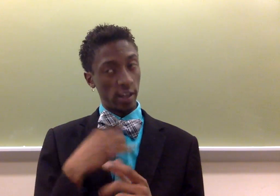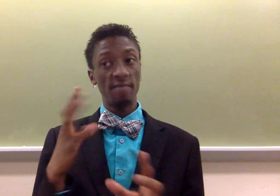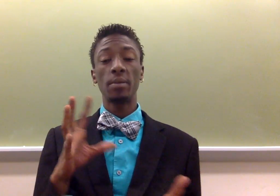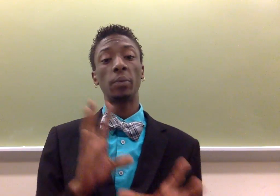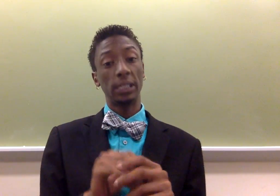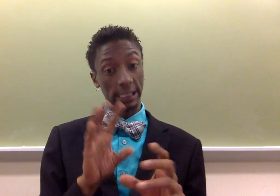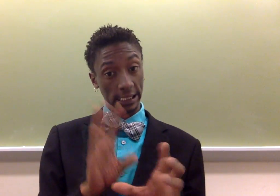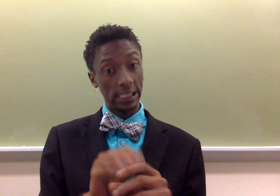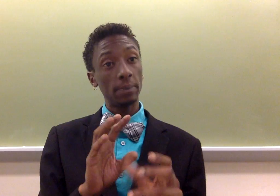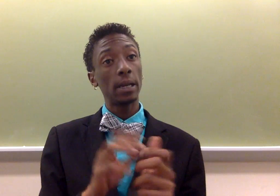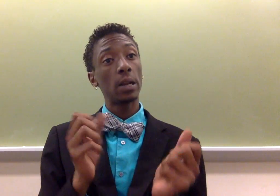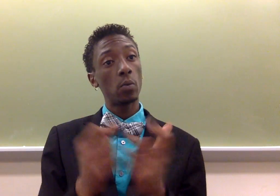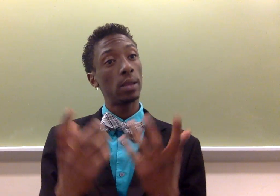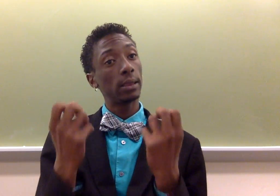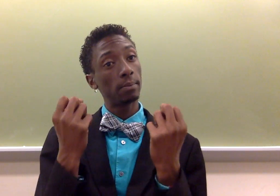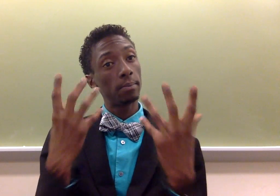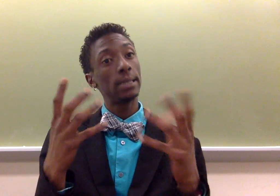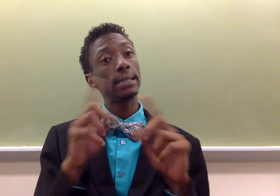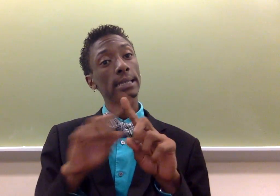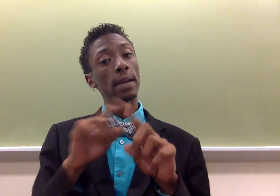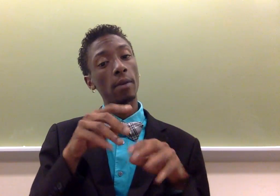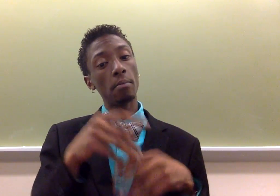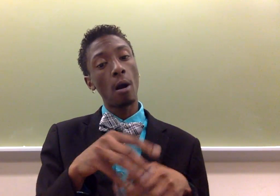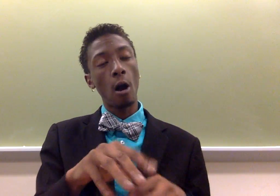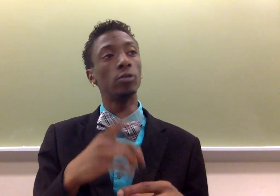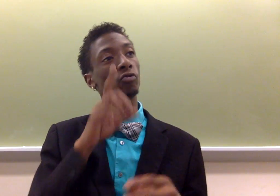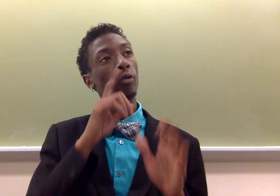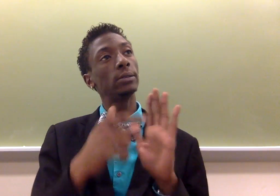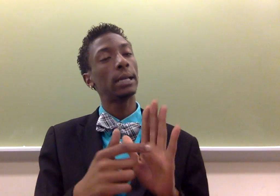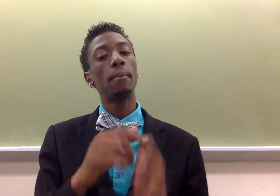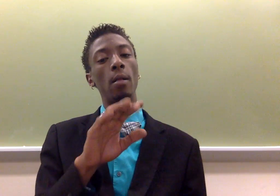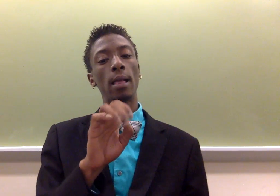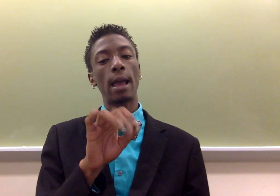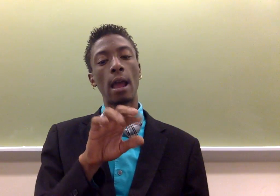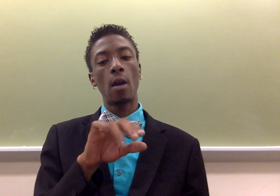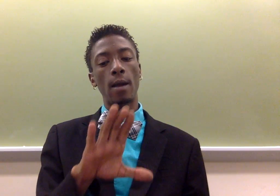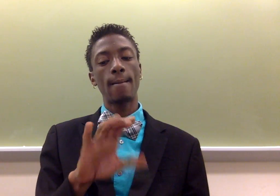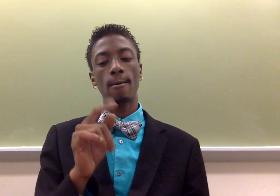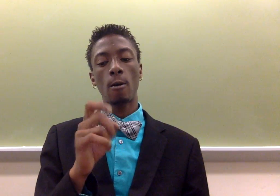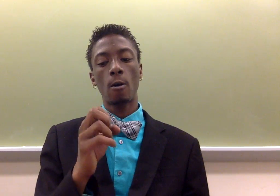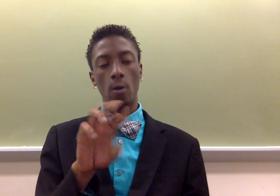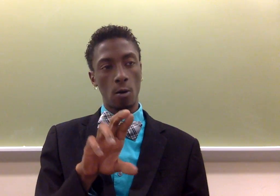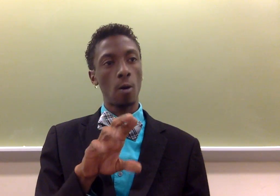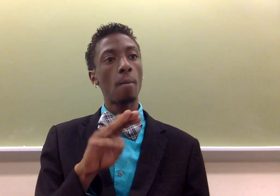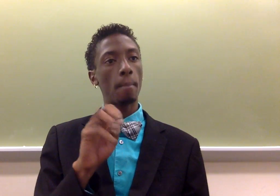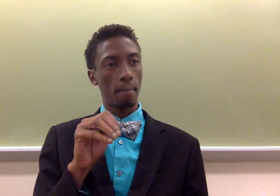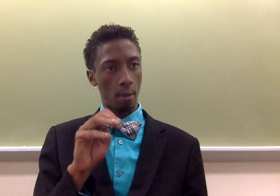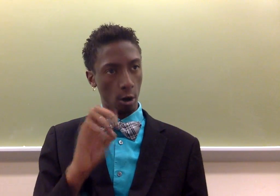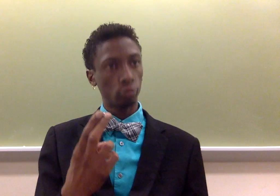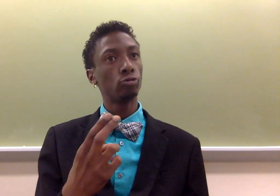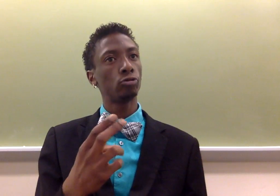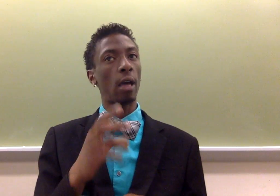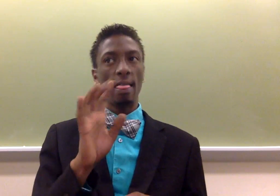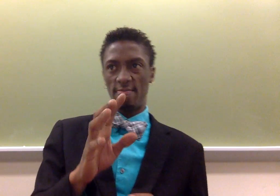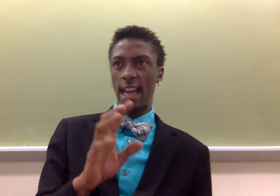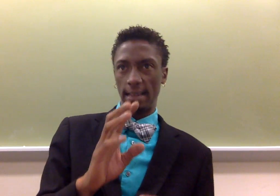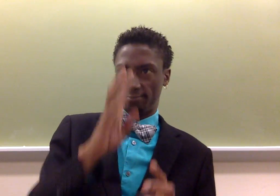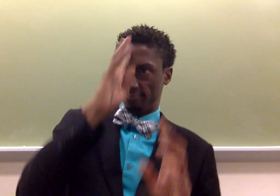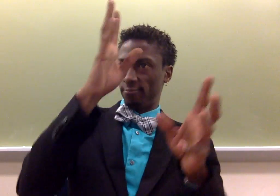of the marches. We were participating, for example, in the Eric Garner March when we came up with Say Her Name, because, a part of the march is you're marching and